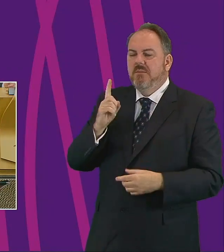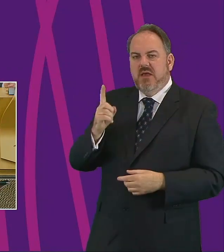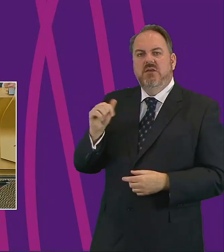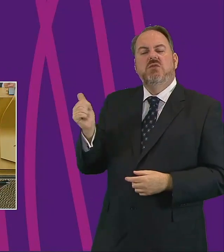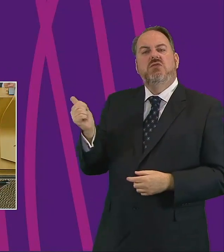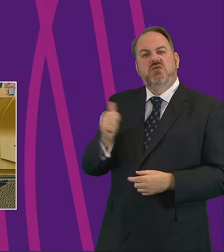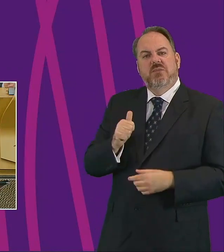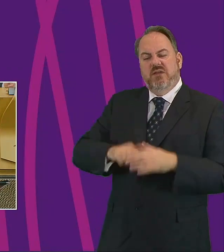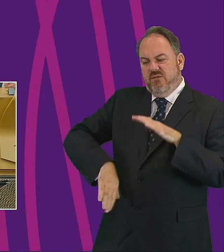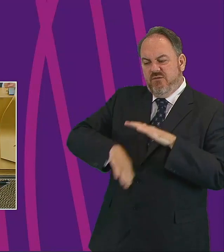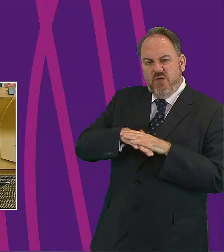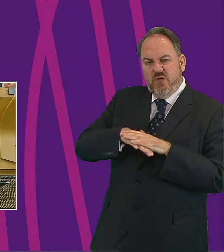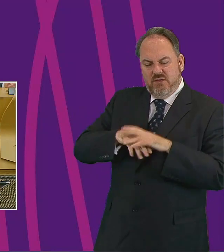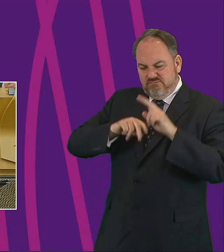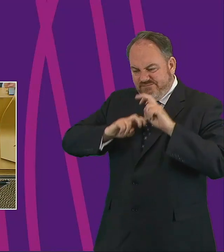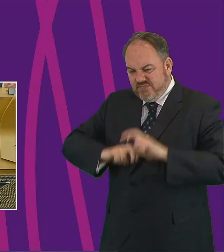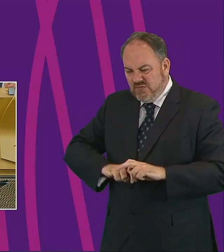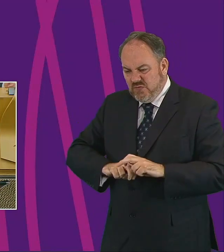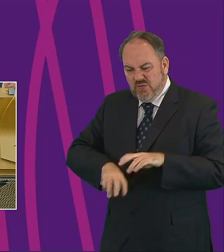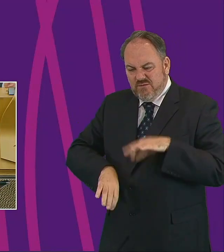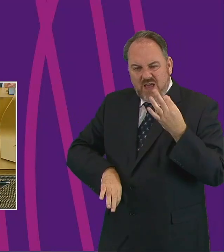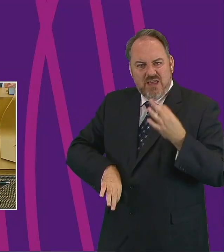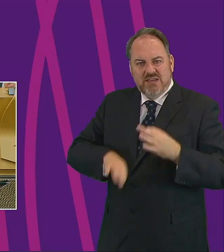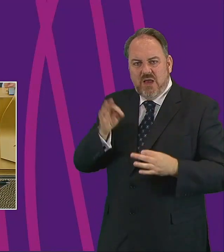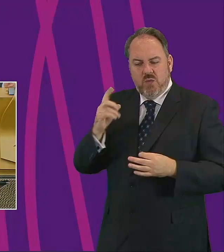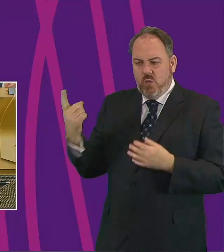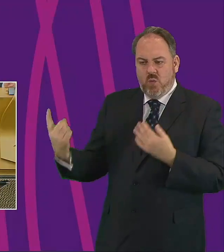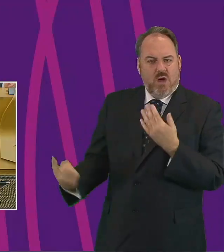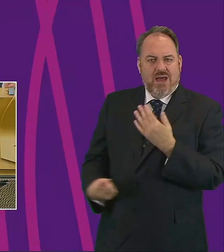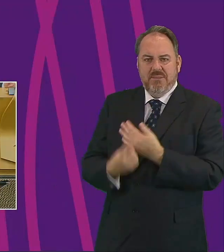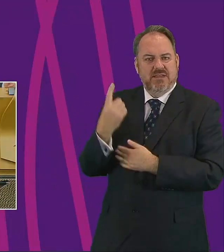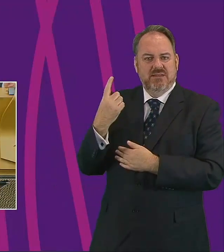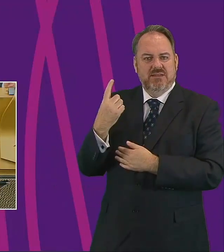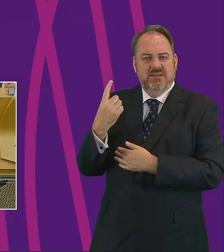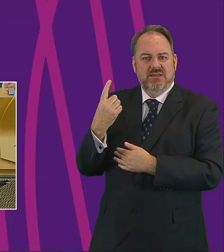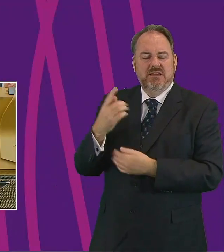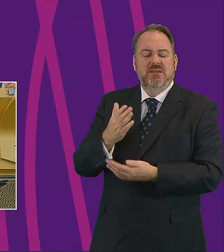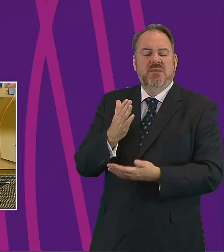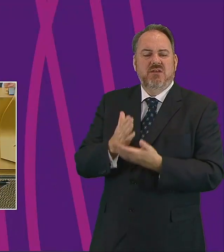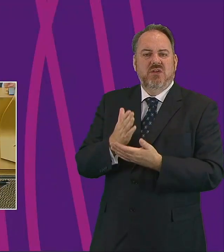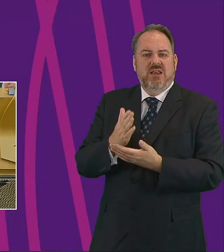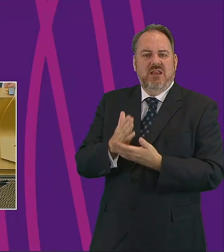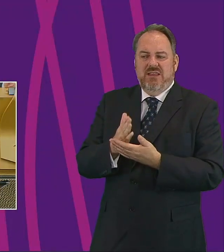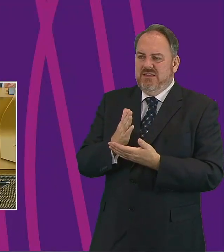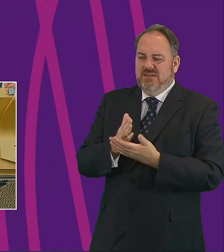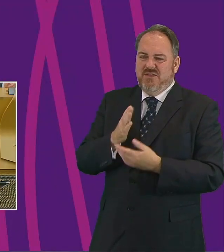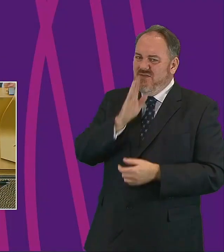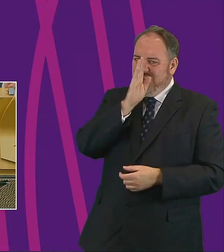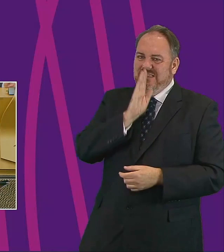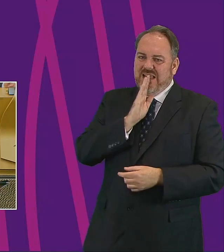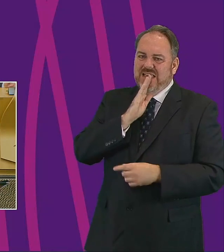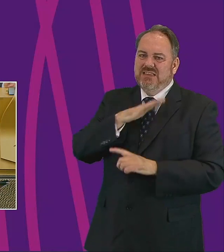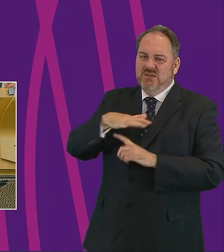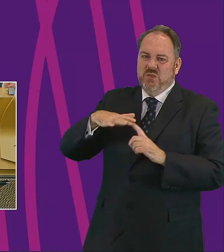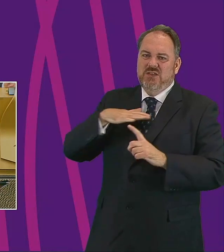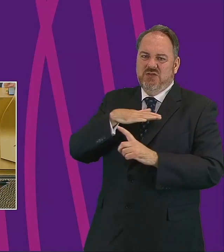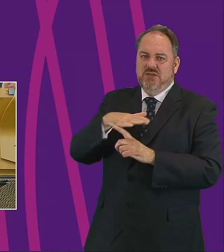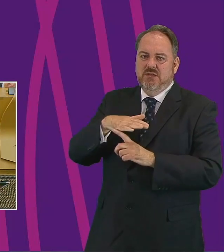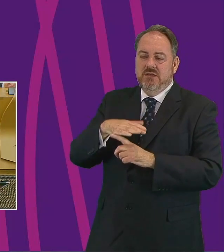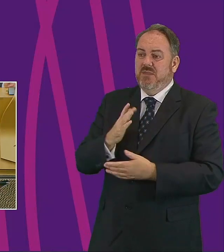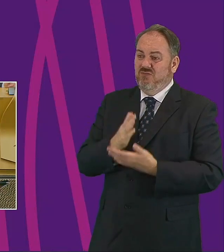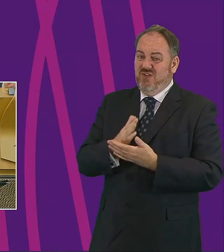and any efforts to establish the facts of this tragic case. But what I think we can all